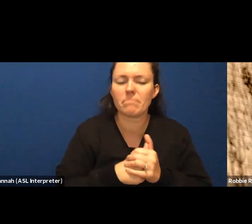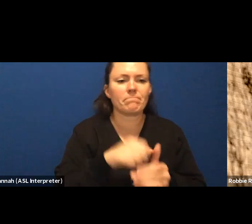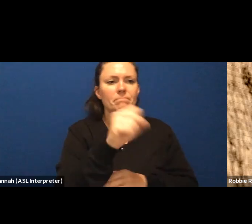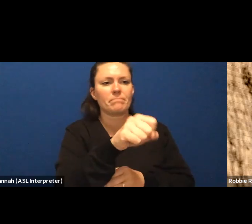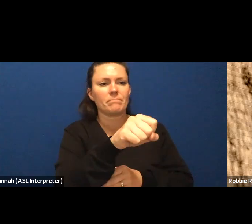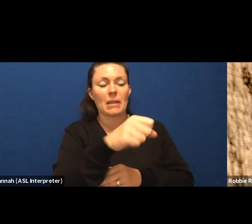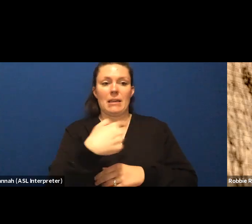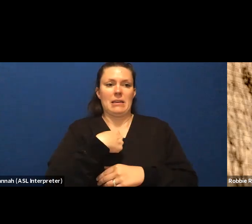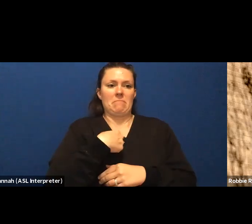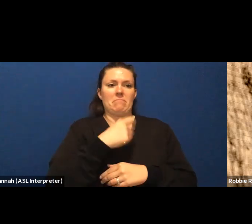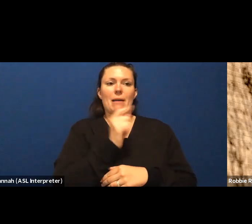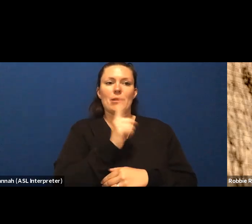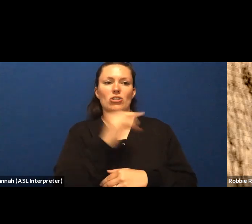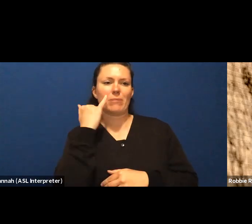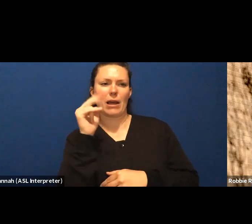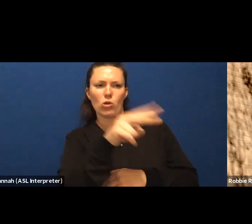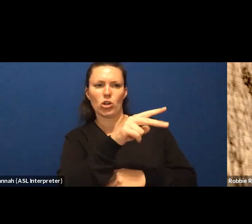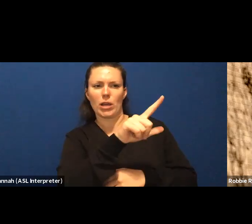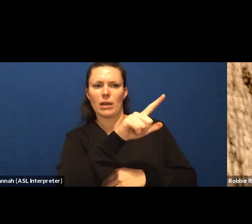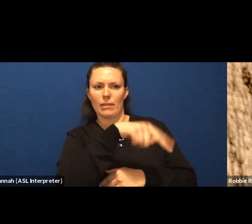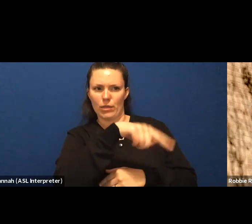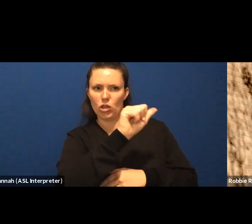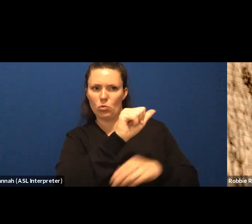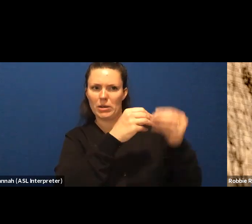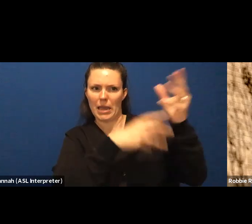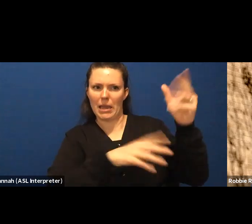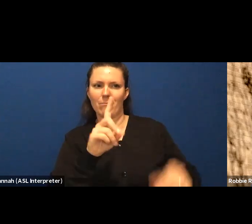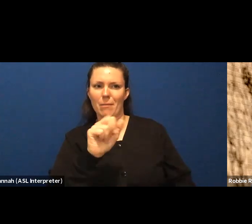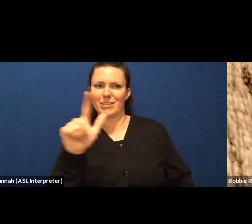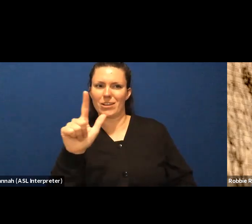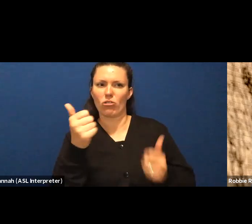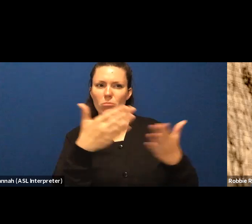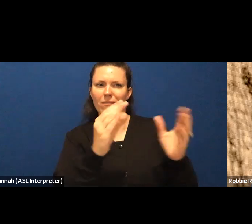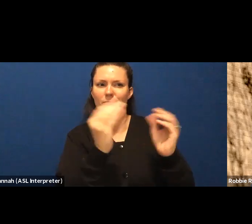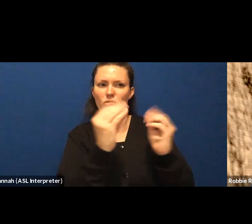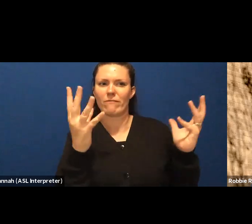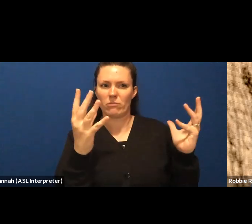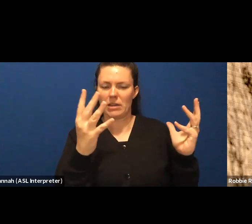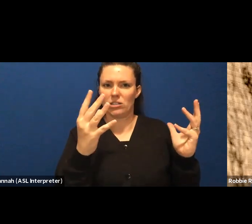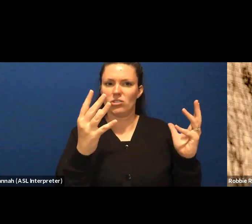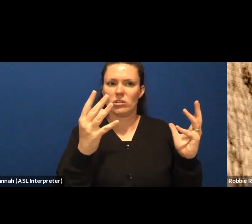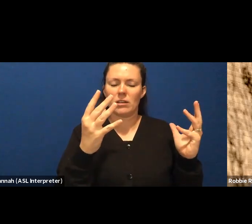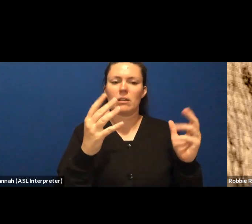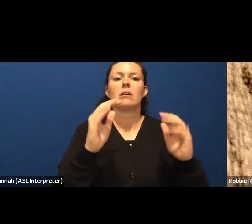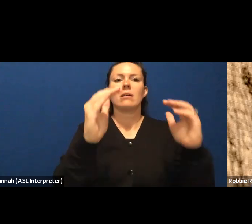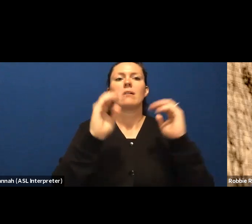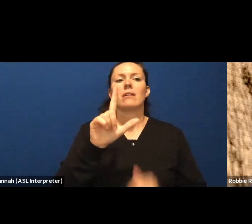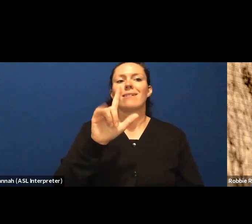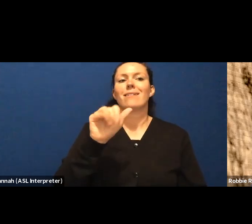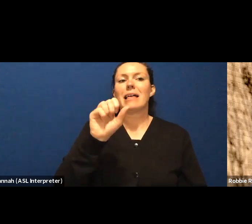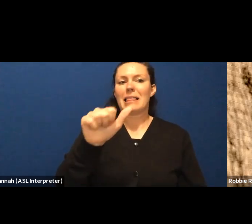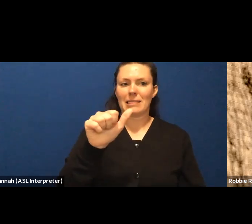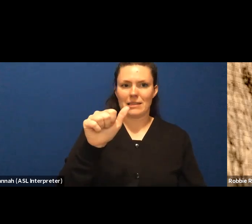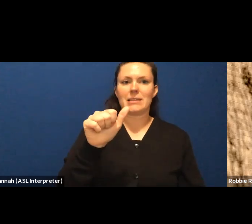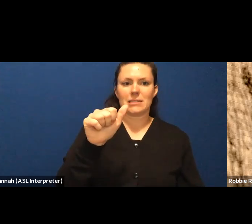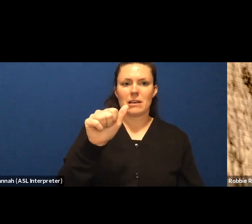I'm not sure, but I'll watch the Q&A and comments to see if Daryl provides any more context there. Lisa, I'm going to keep you up,